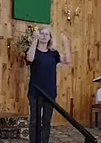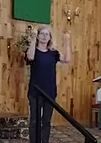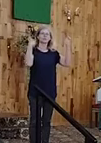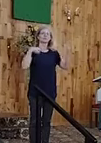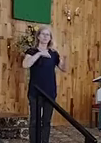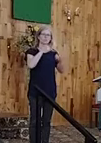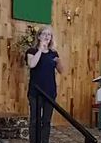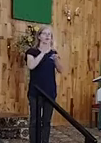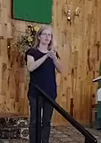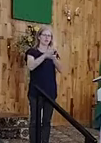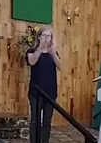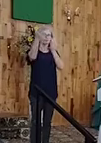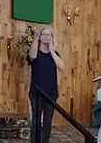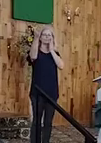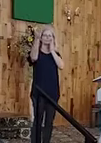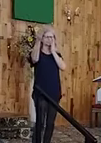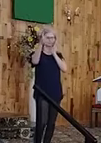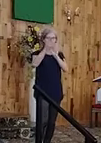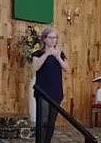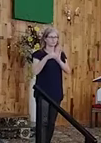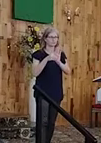we acclaim.